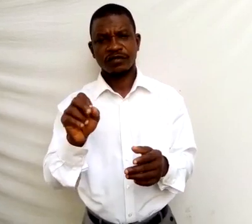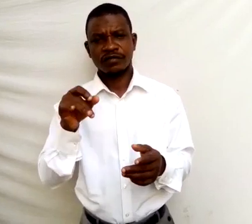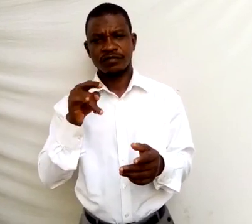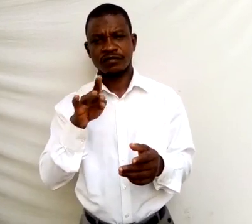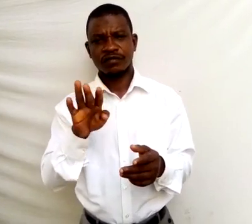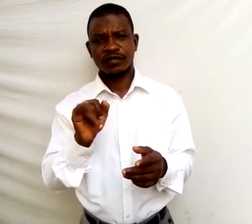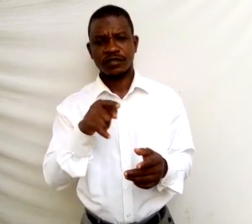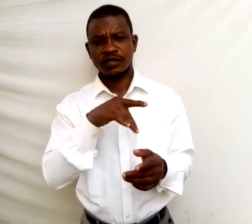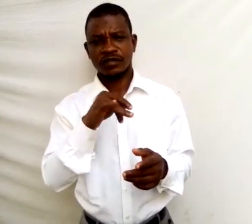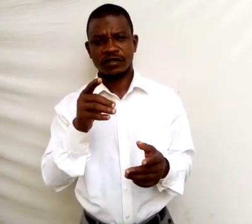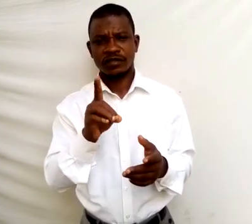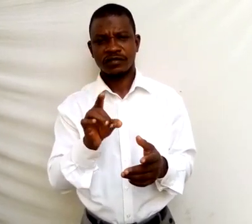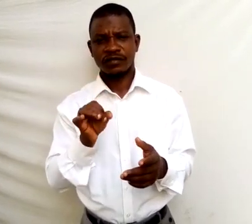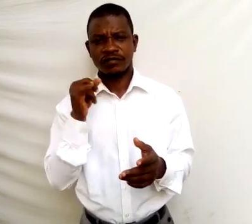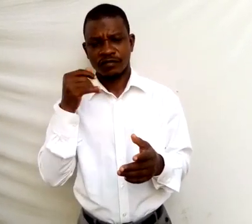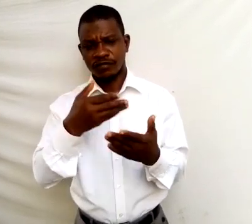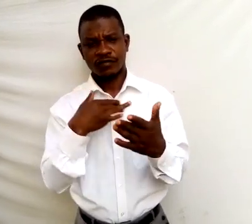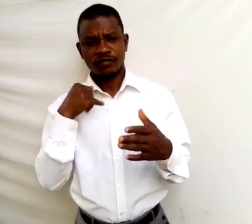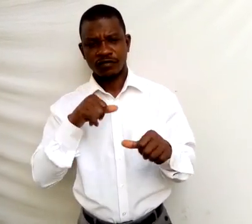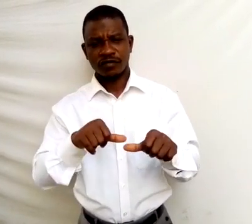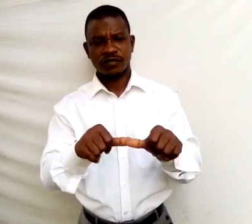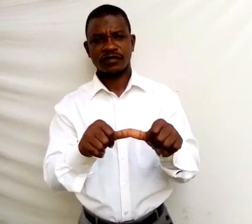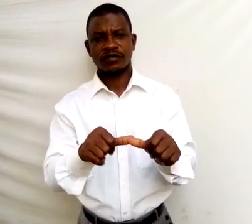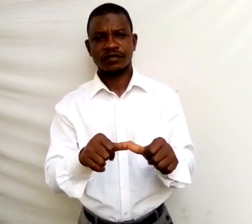budget before we continue our lesson.